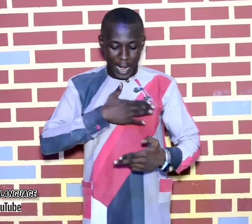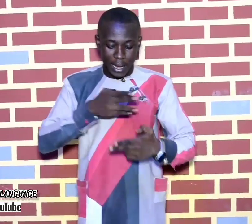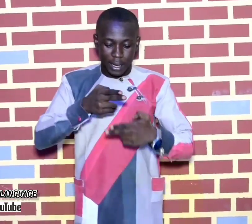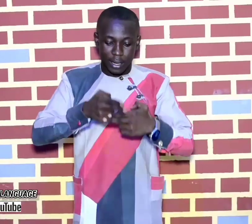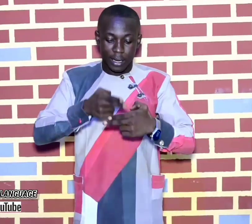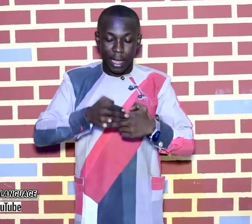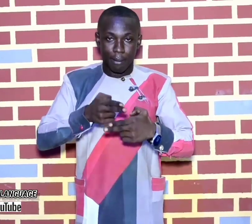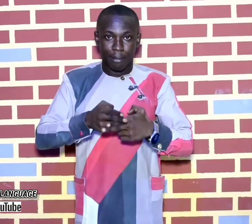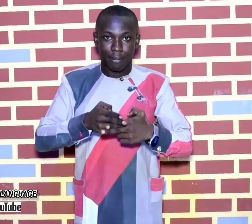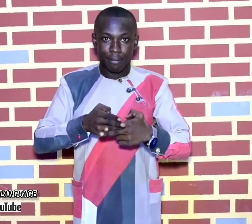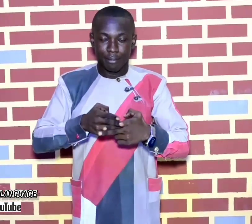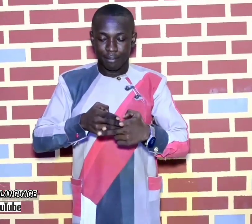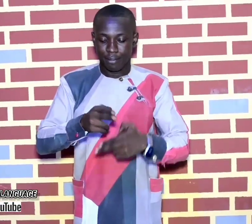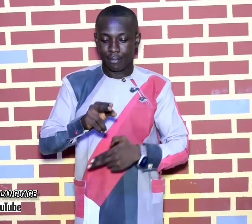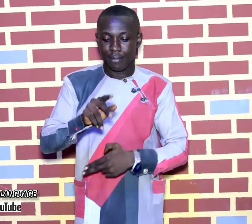my name,